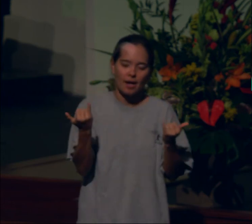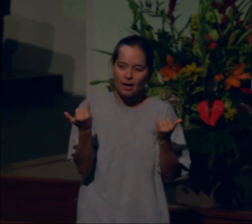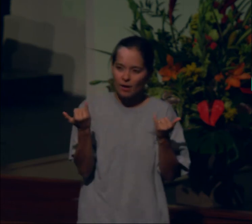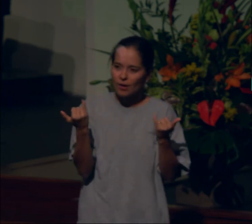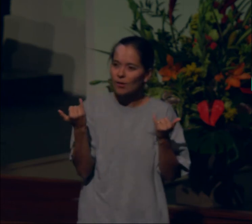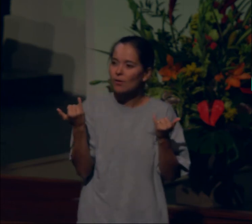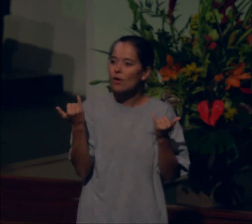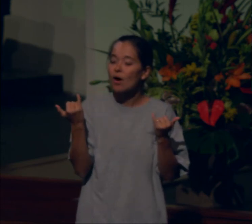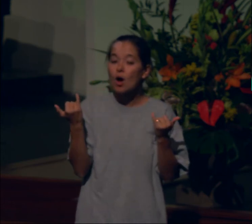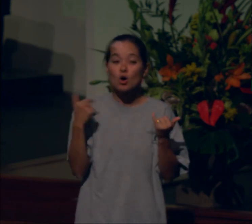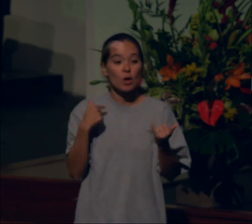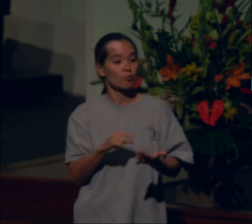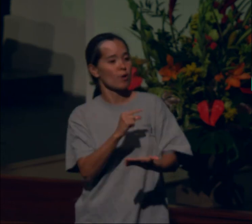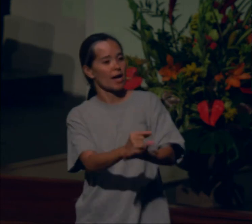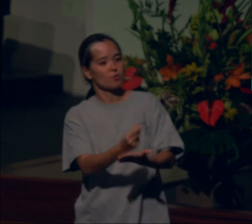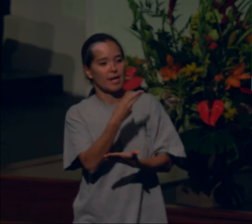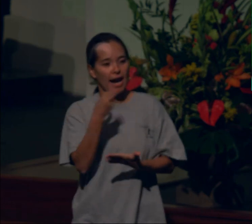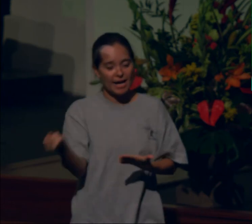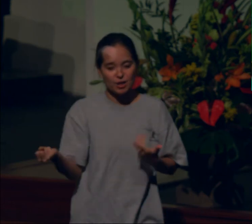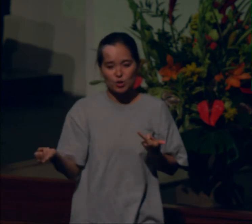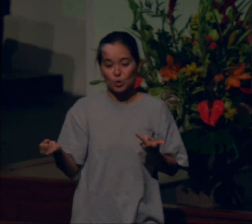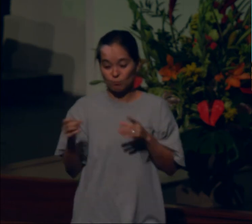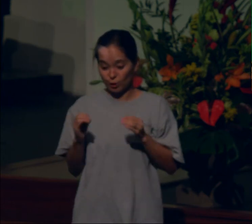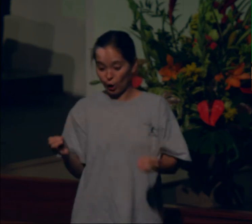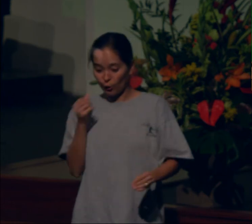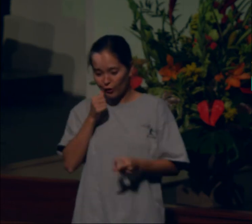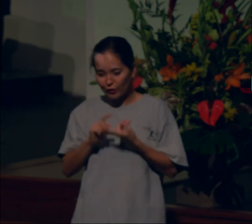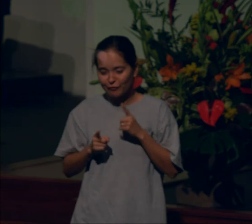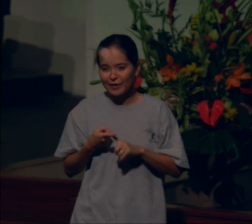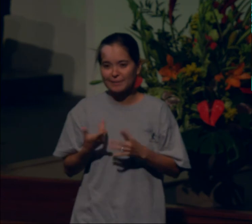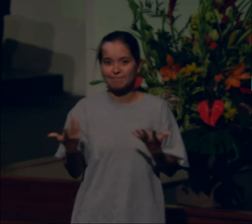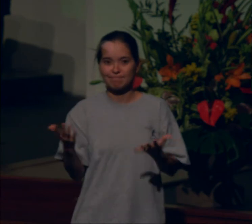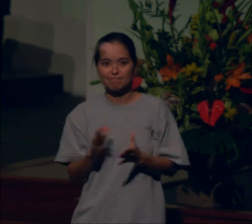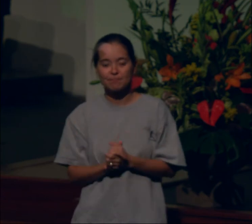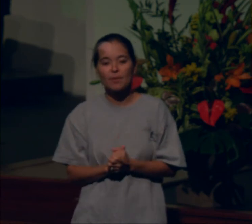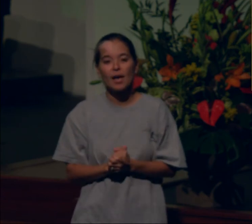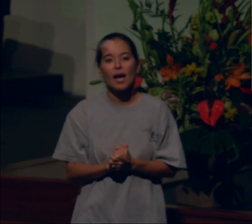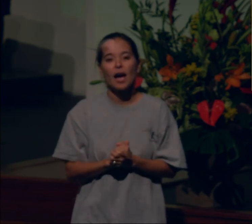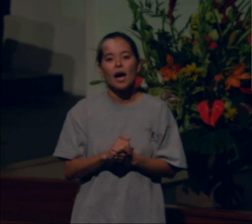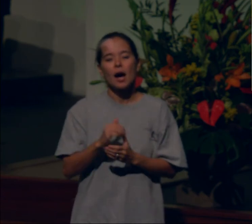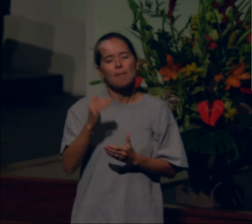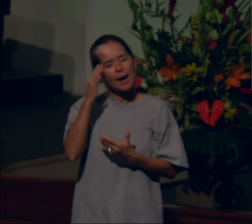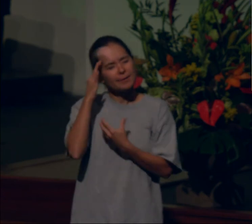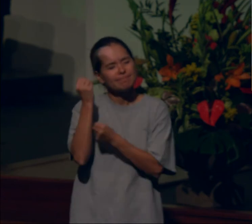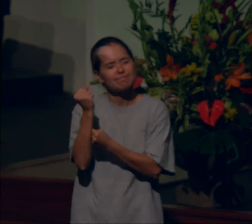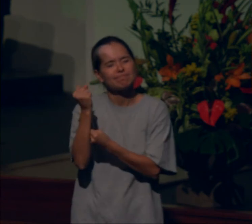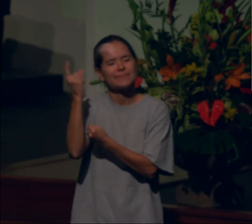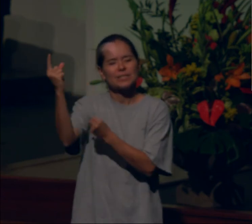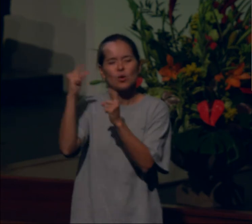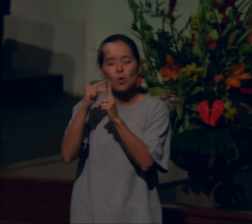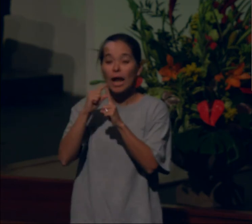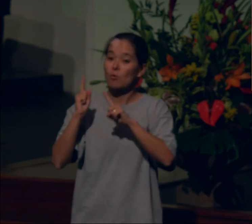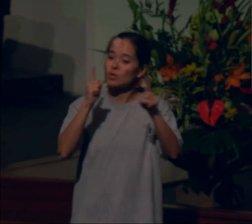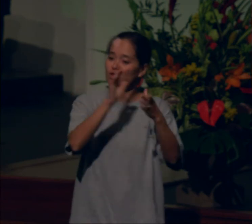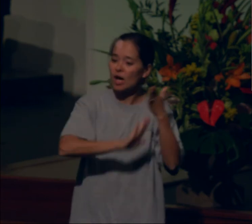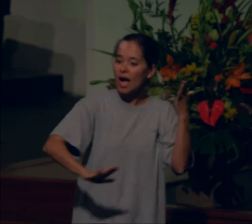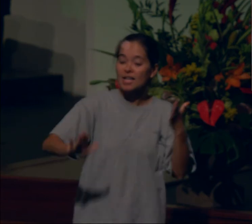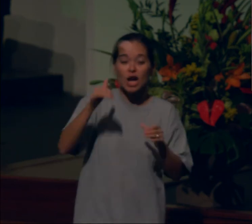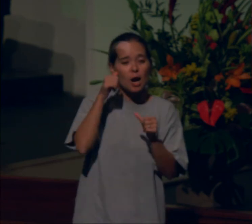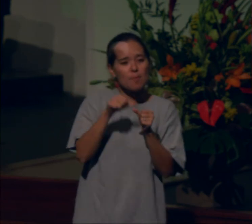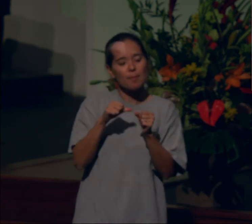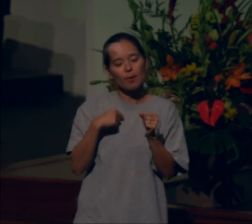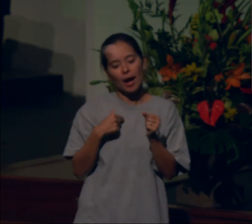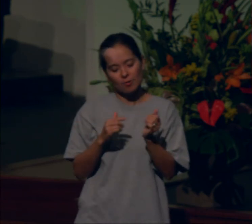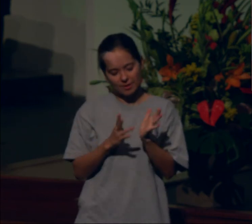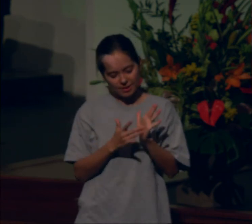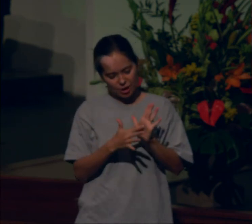Yeah. And so I graduated high school, didn't even have a girlfriend. But I held on to my word and I went to college. I remember in my junior year